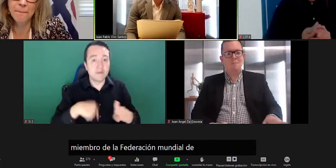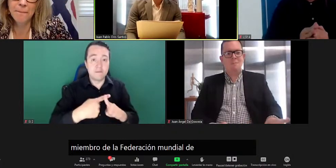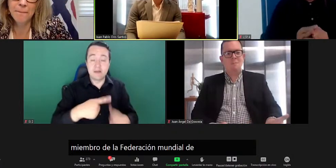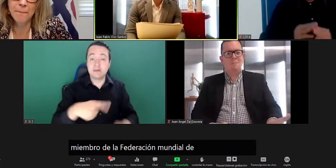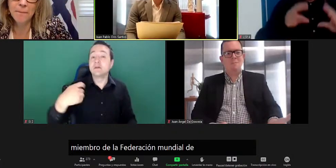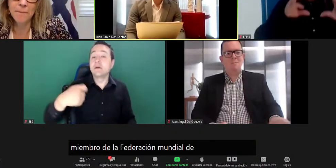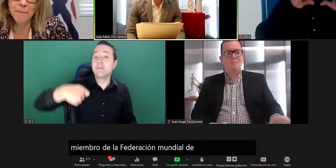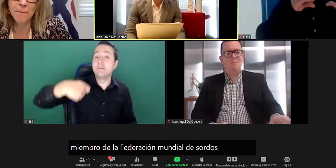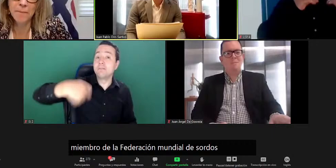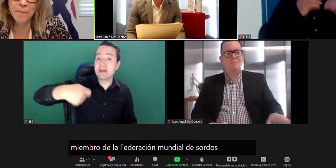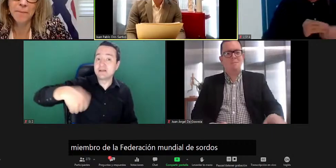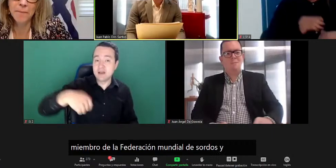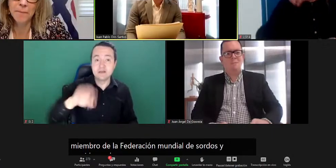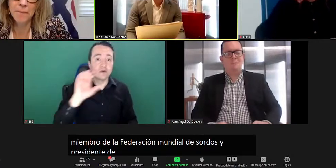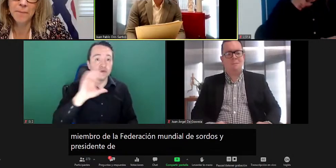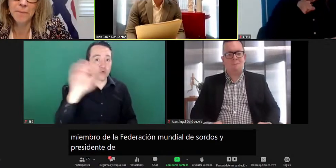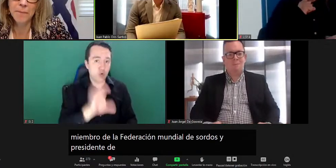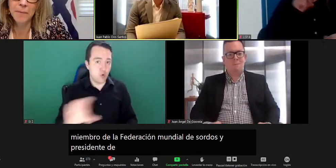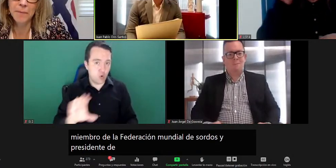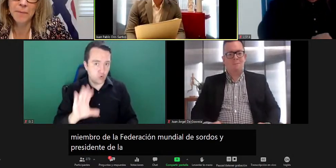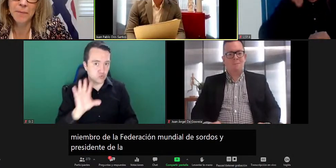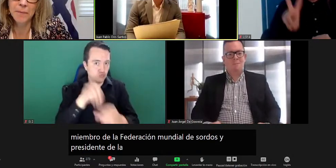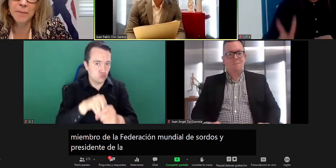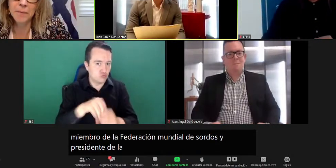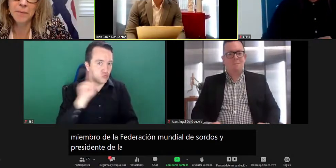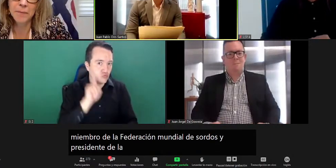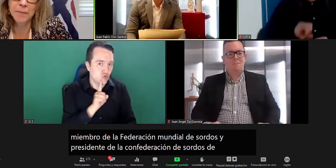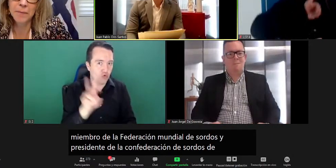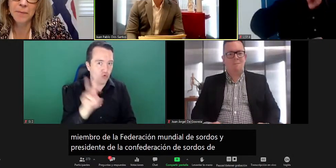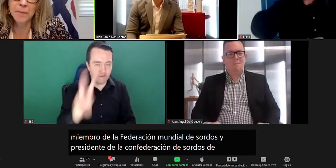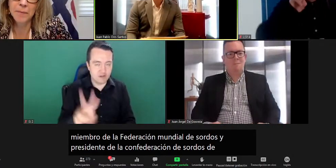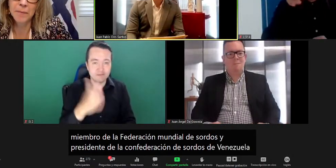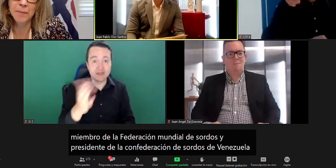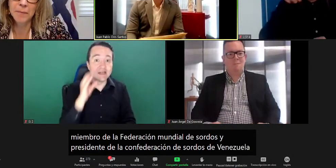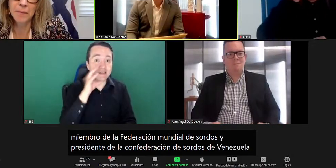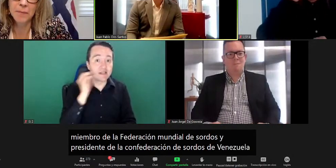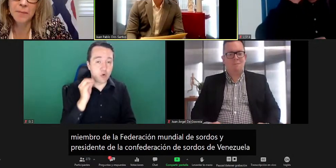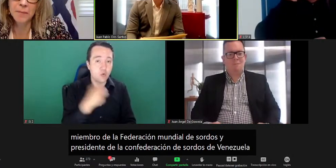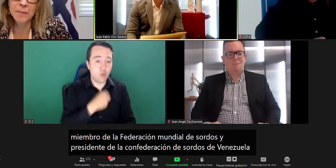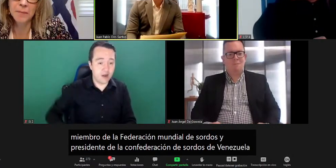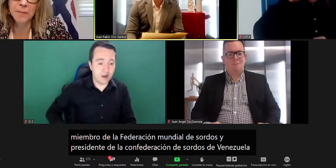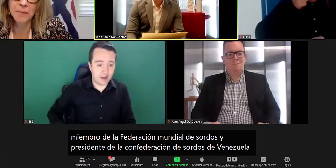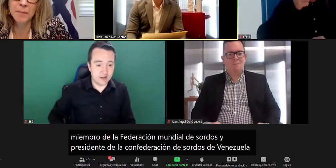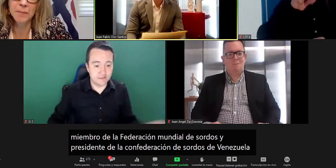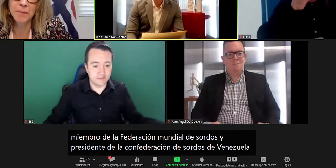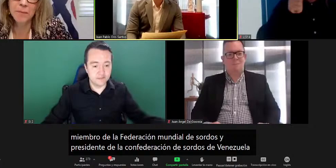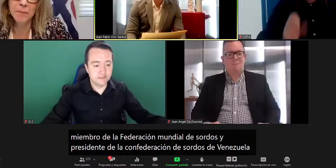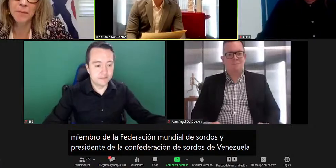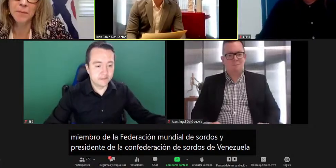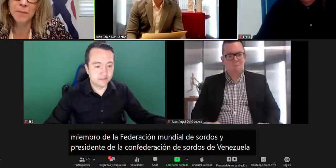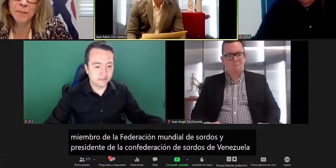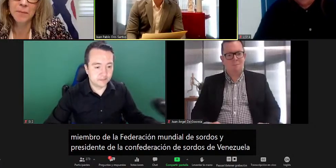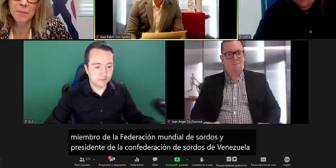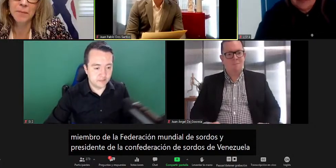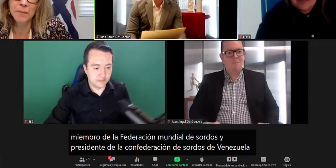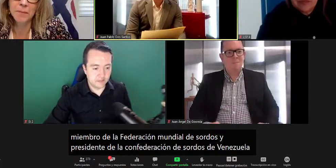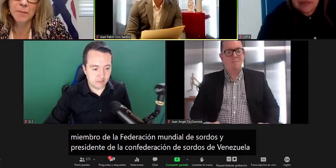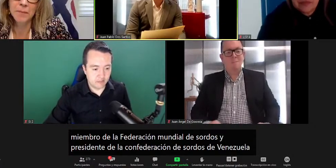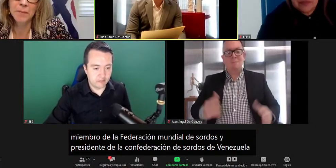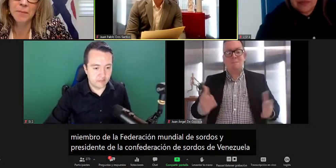of deaf people and president of the federation of the people of venezuela mr juan